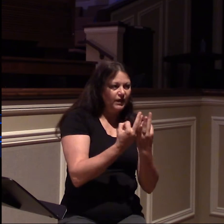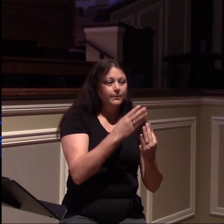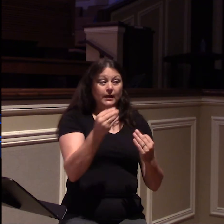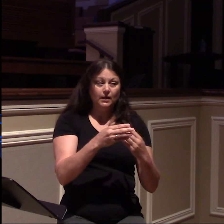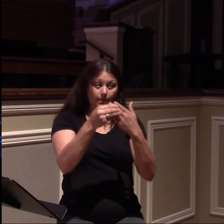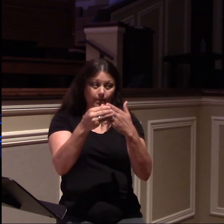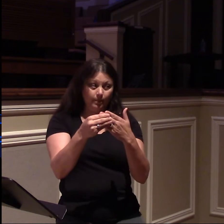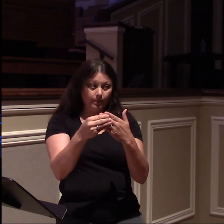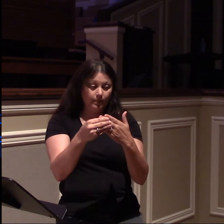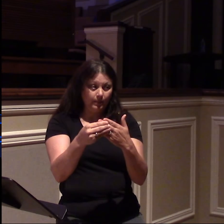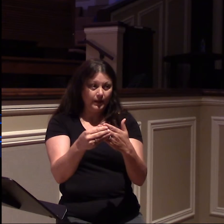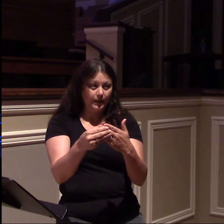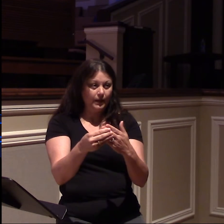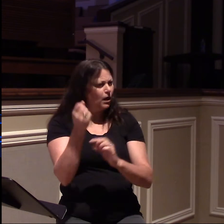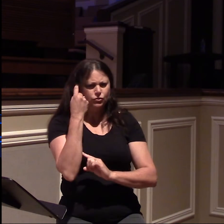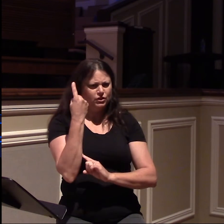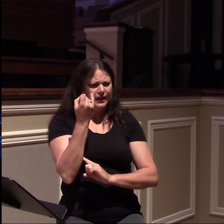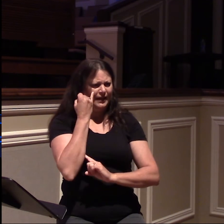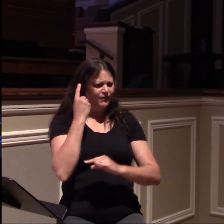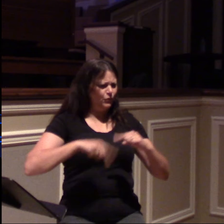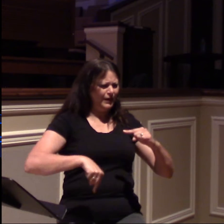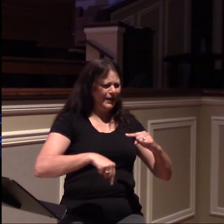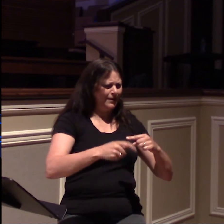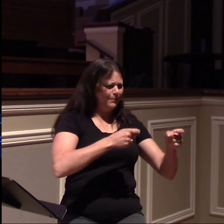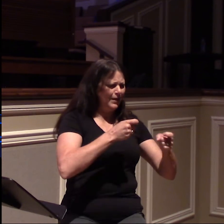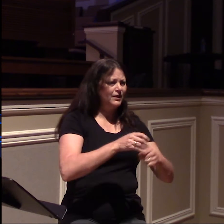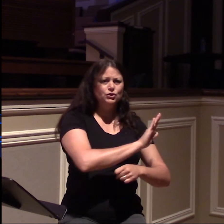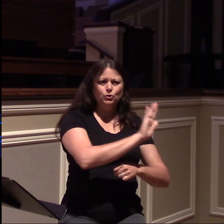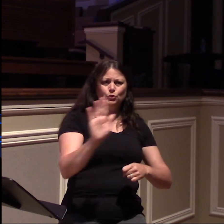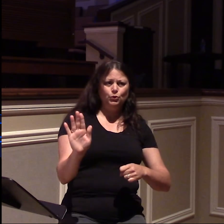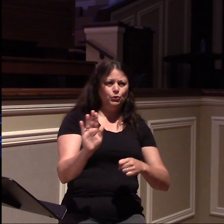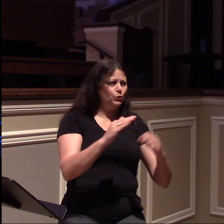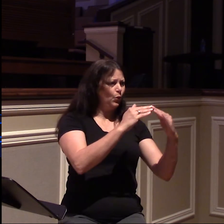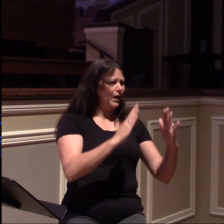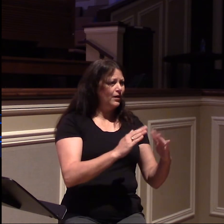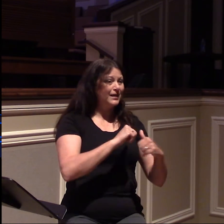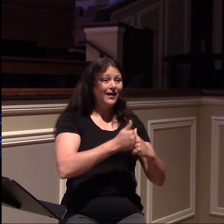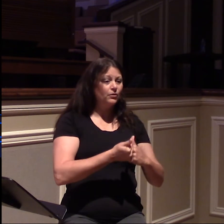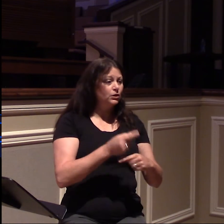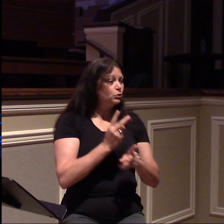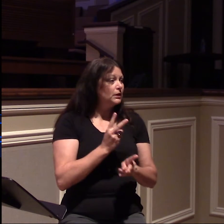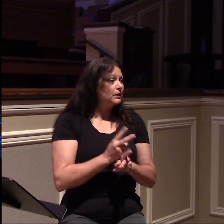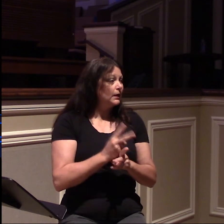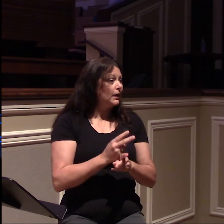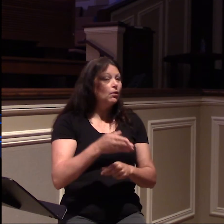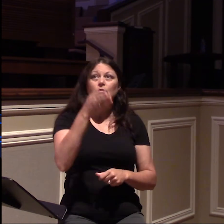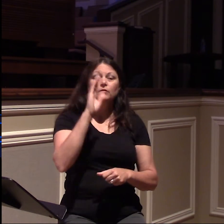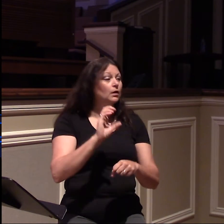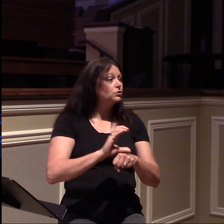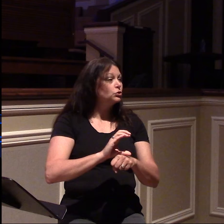5, a man who doesn't know how to manage his own house, how will he take care of the church of God? It was